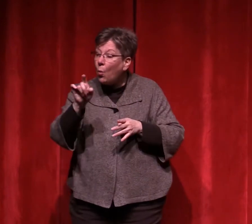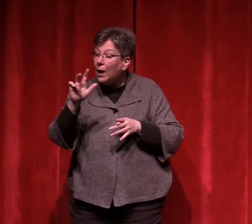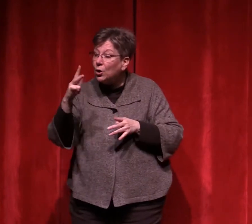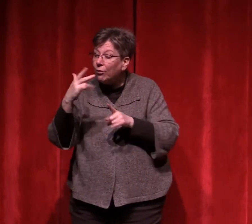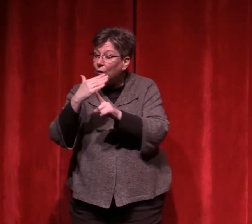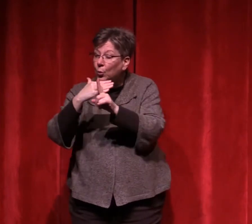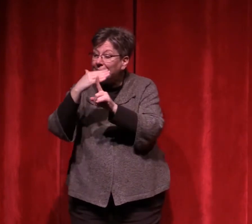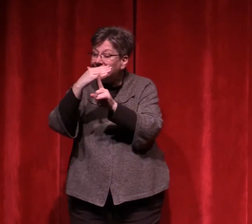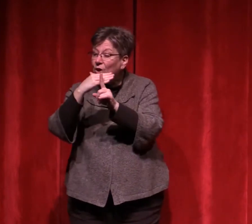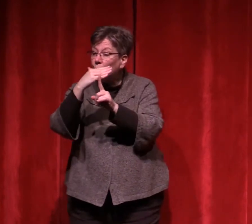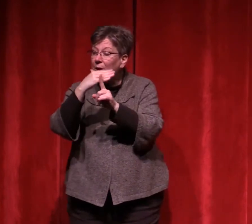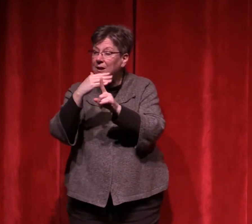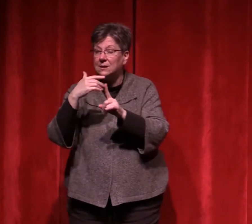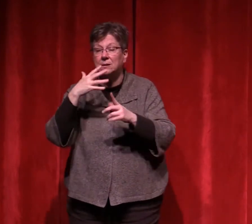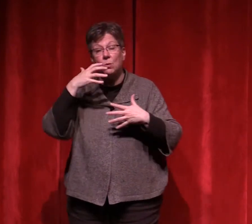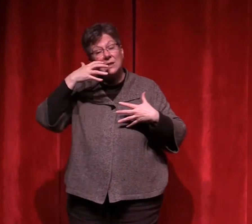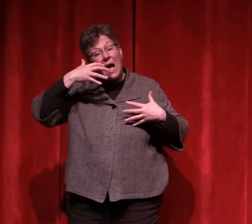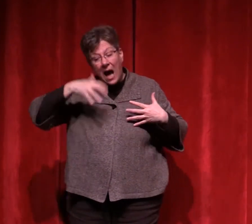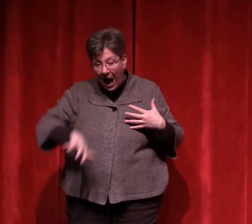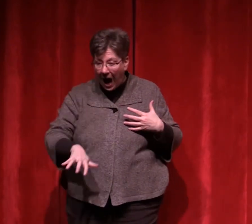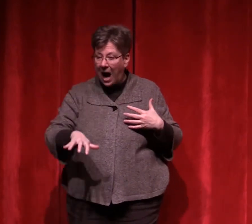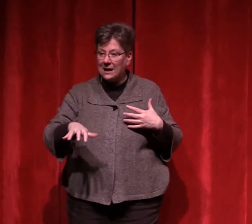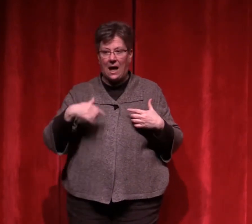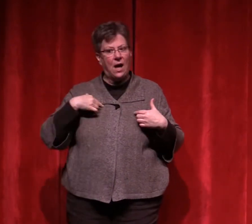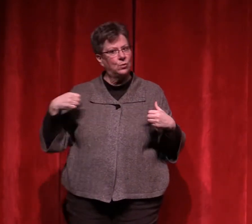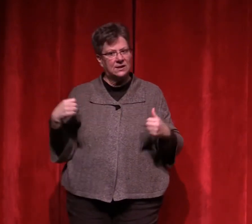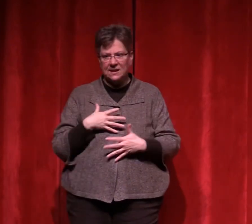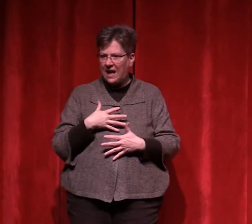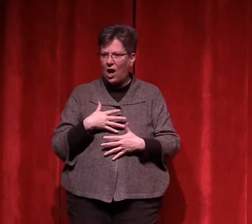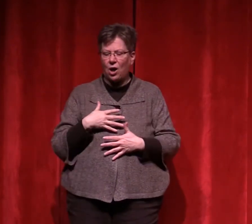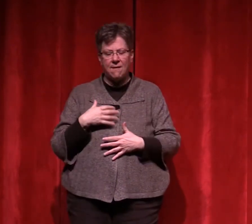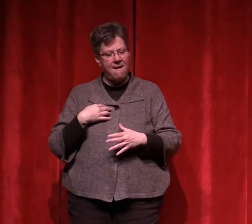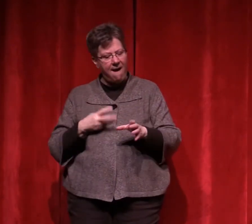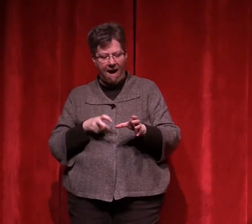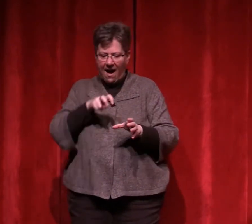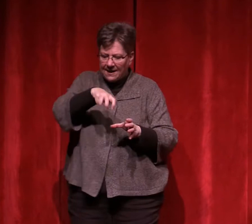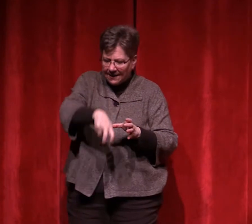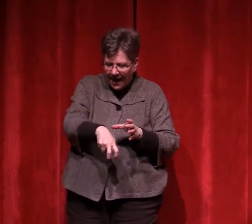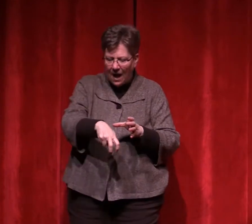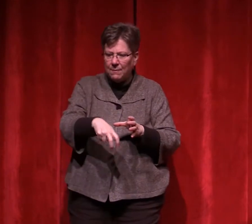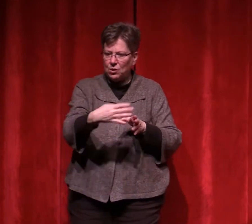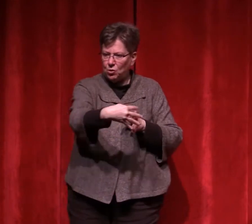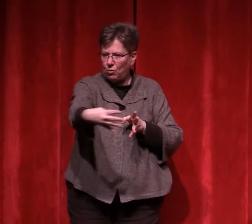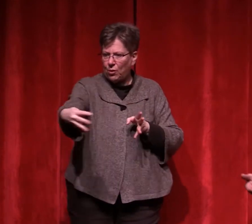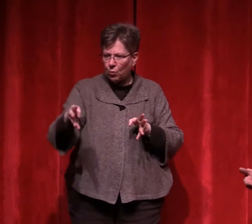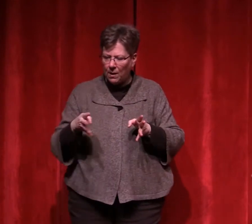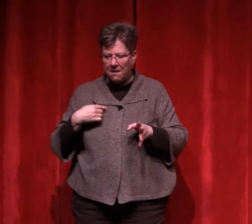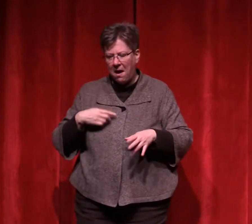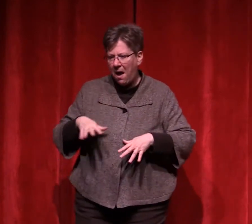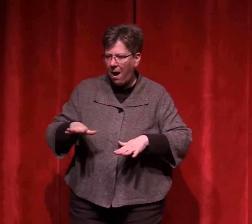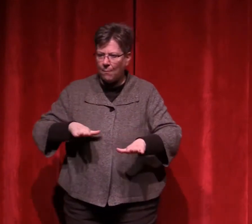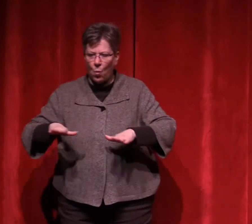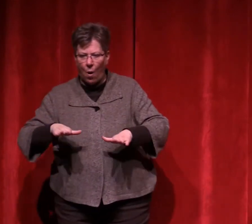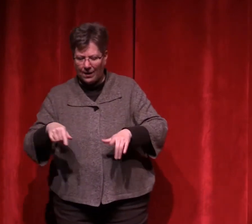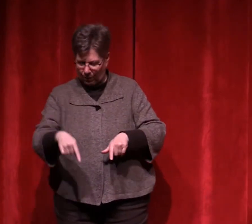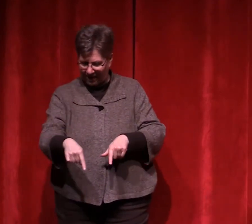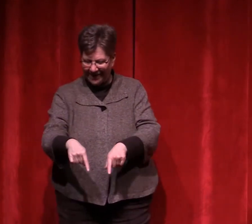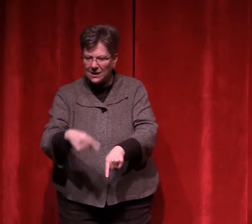degrees. I'm like, what in the hell? Christ, scared. Climb into the ring, walking around, the mat is